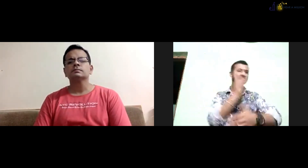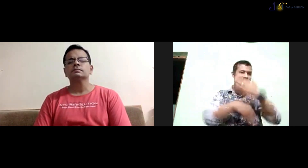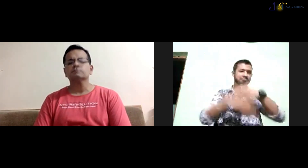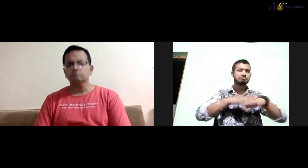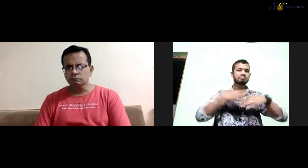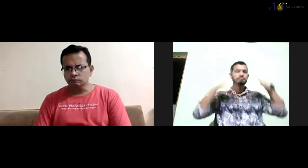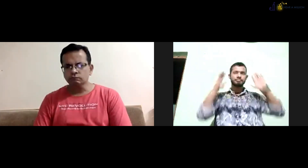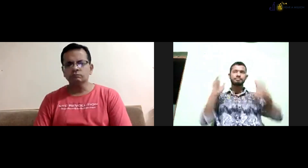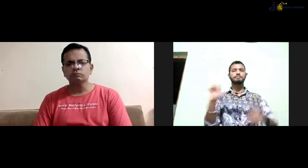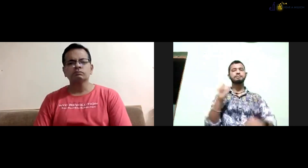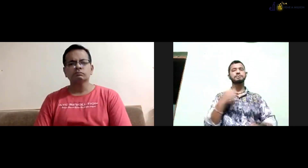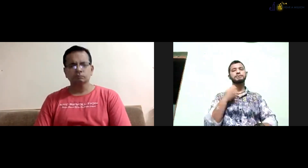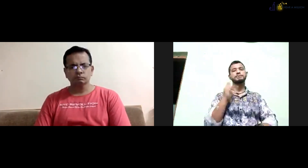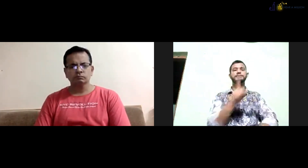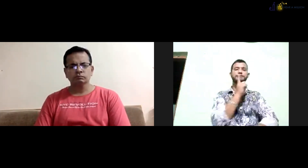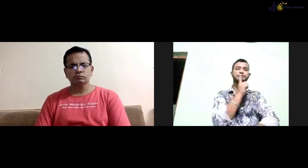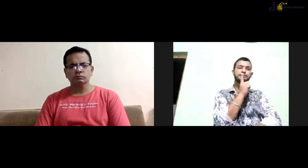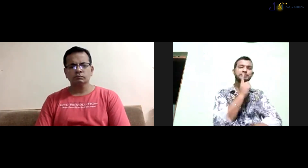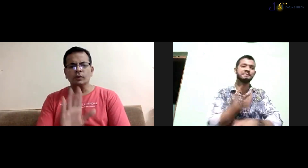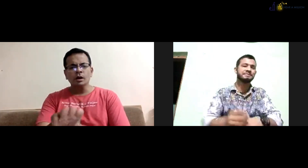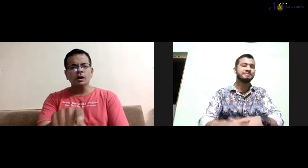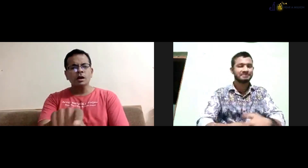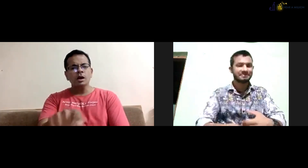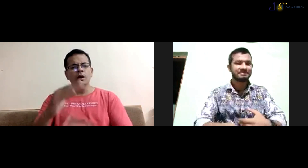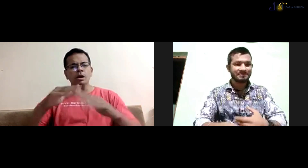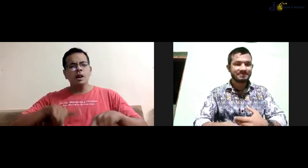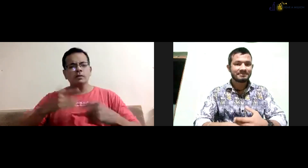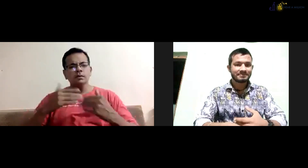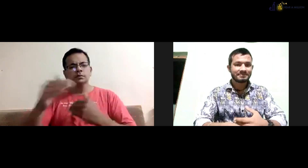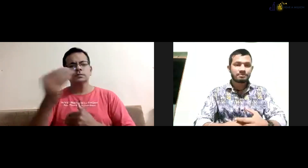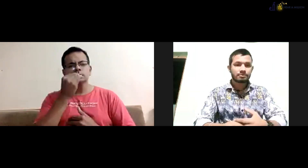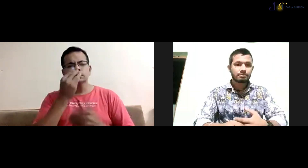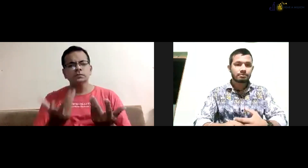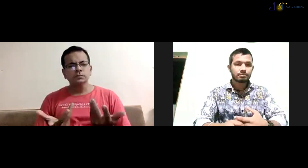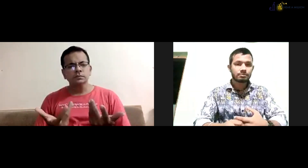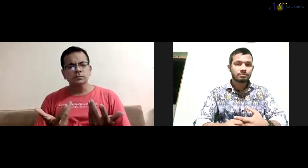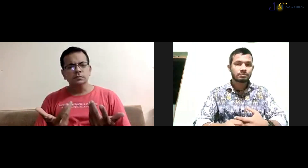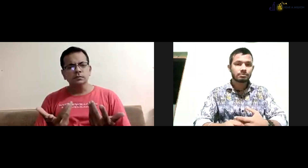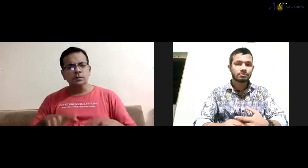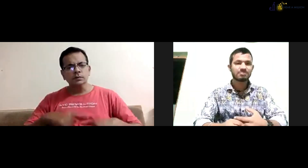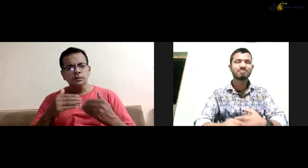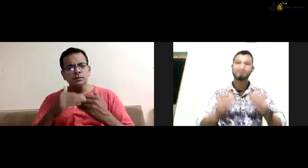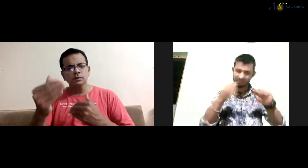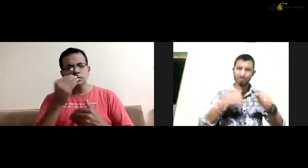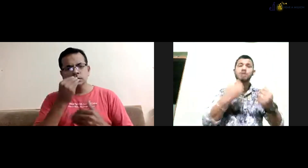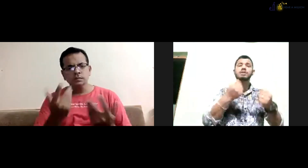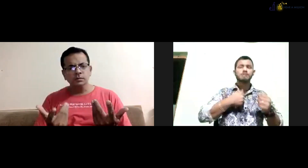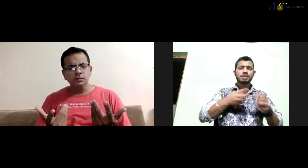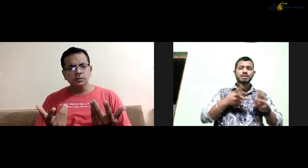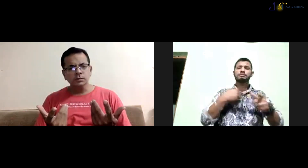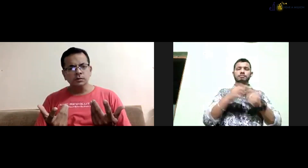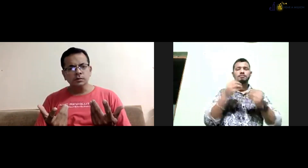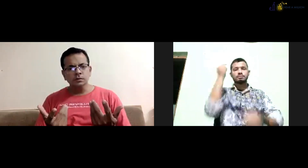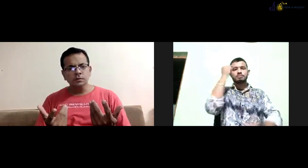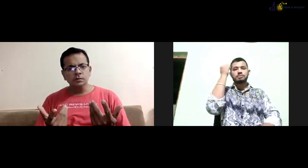days. So they were like, they would not like to know about me. So I was like, okay, that's fine if you would not like to me. But how would you survive? How